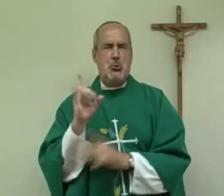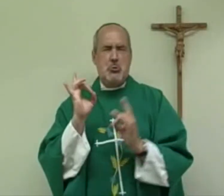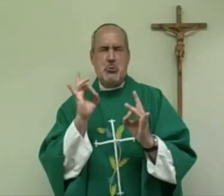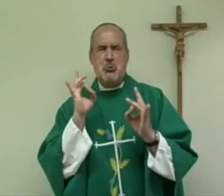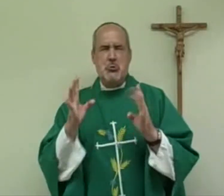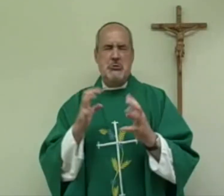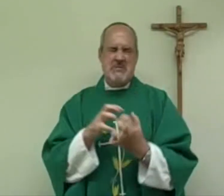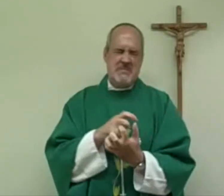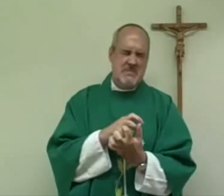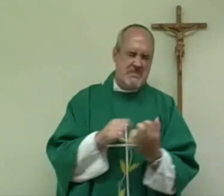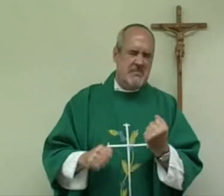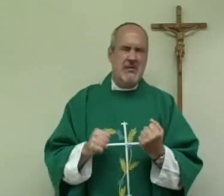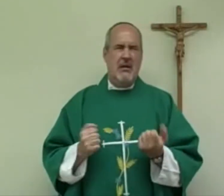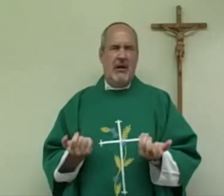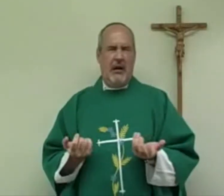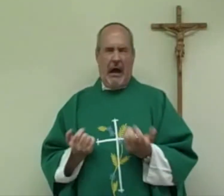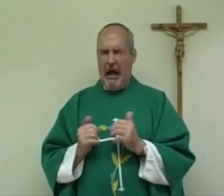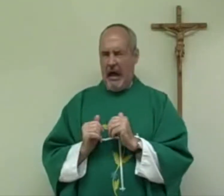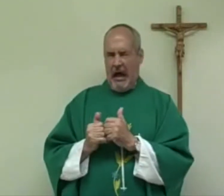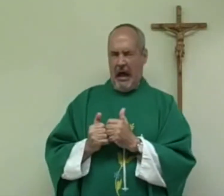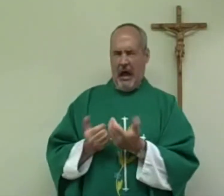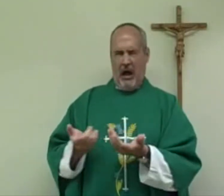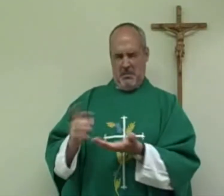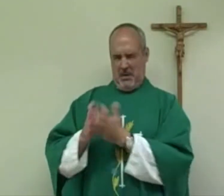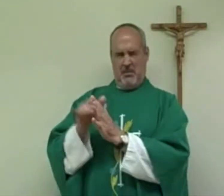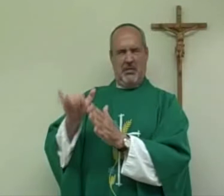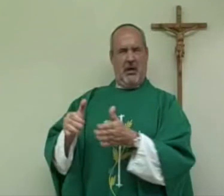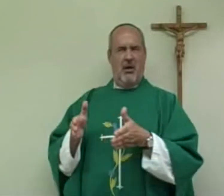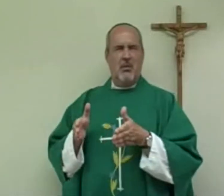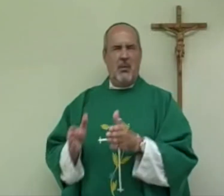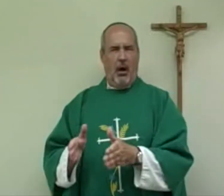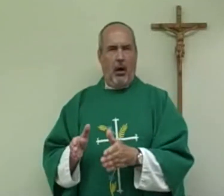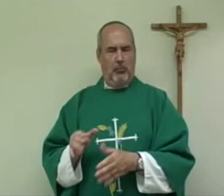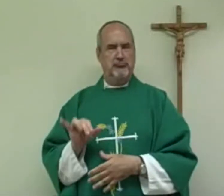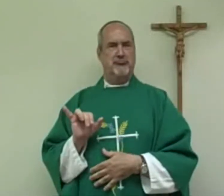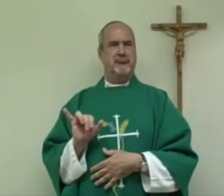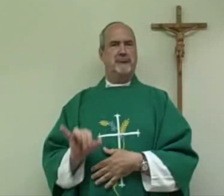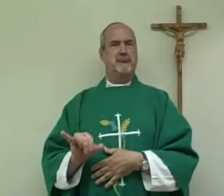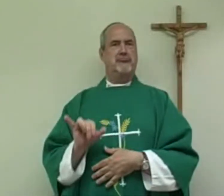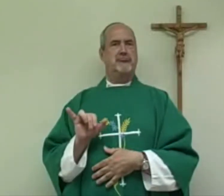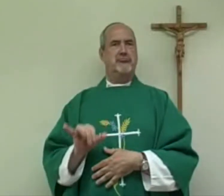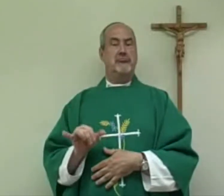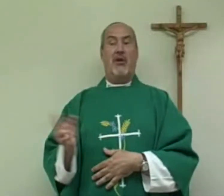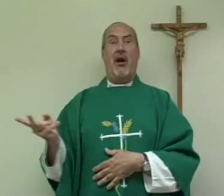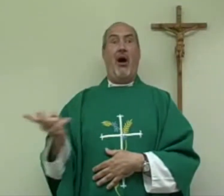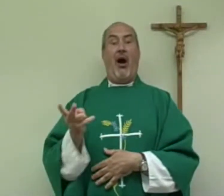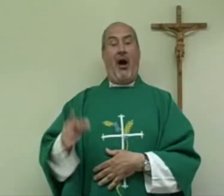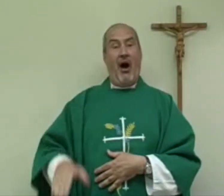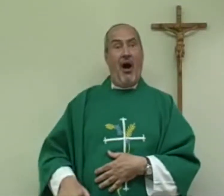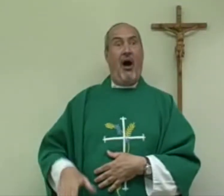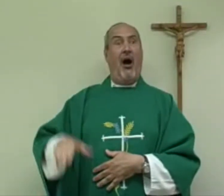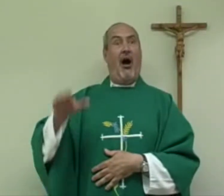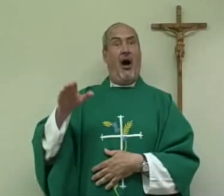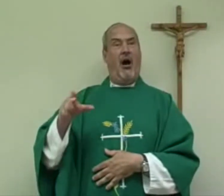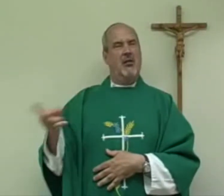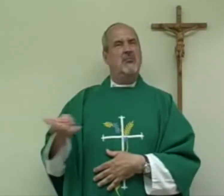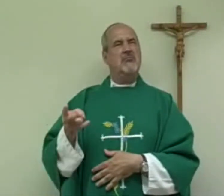why were both of them so cruel and mean? How can someone turn out like that? Well,